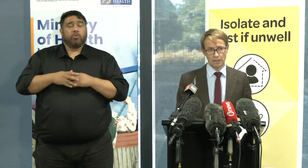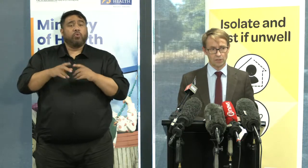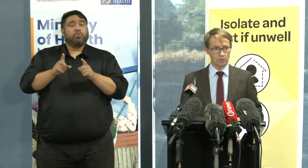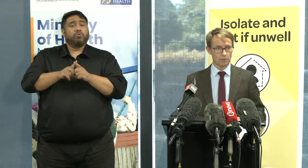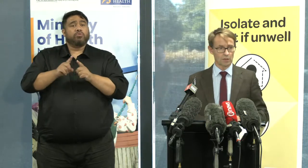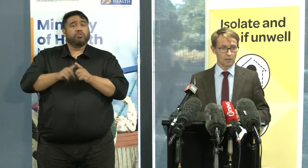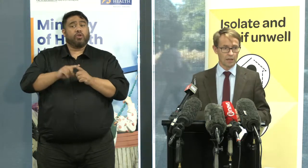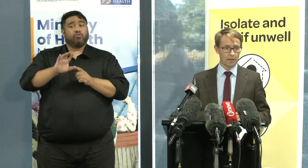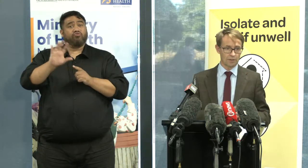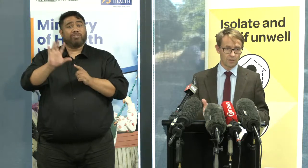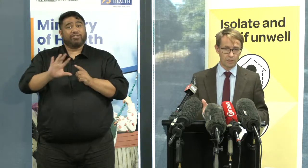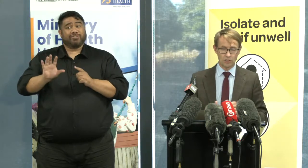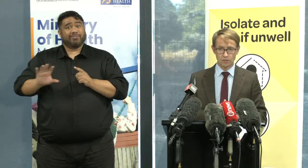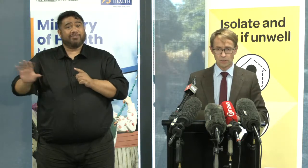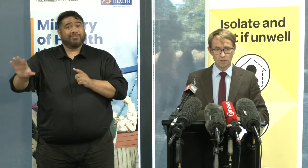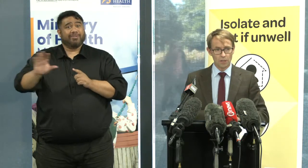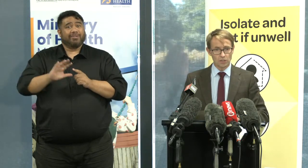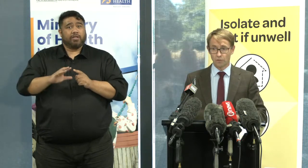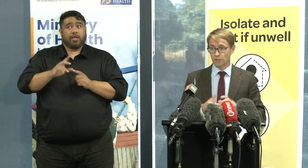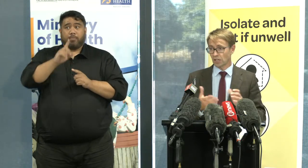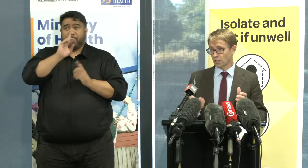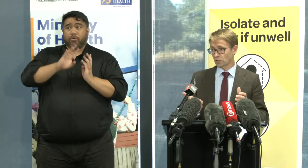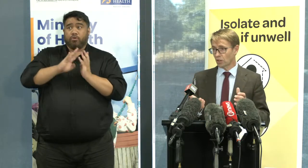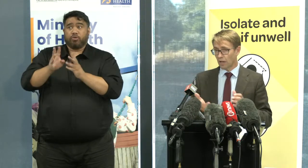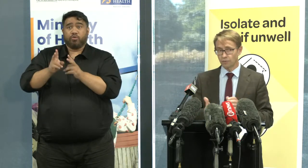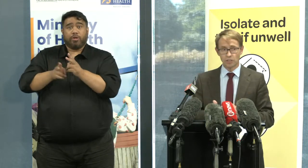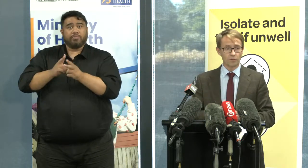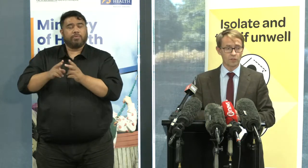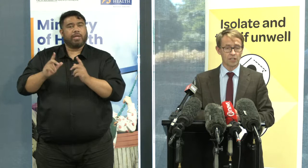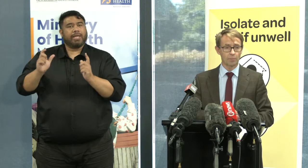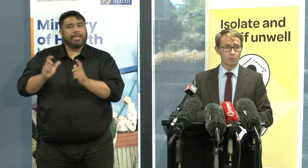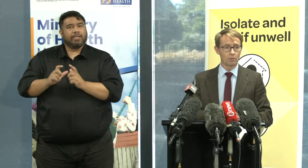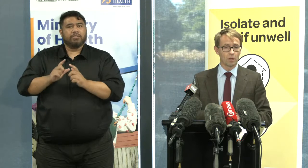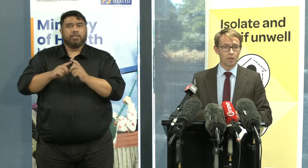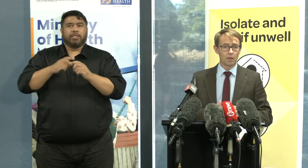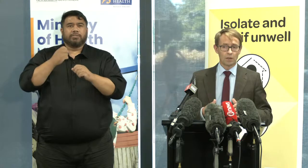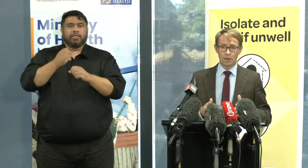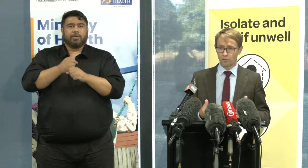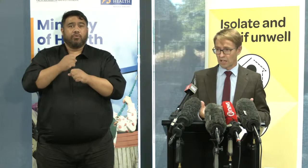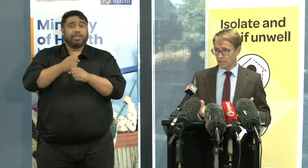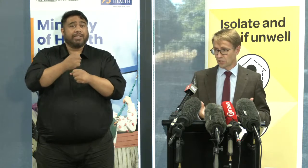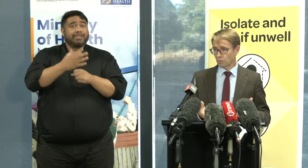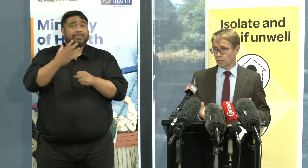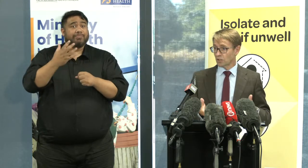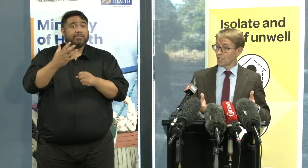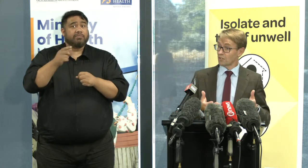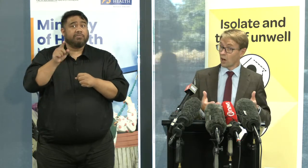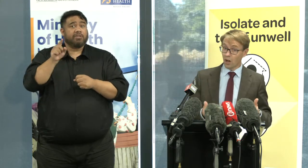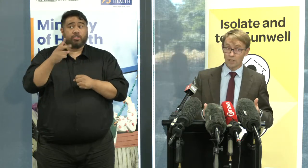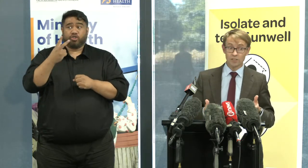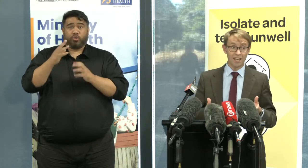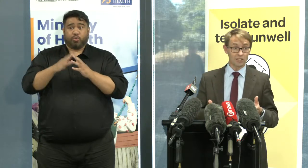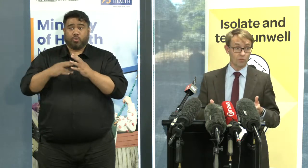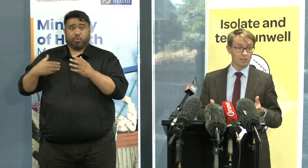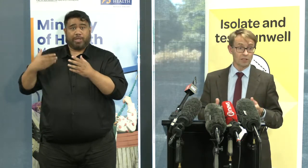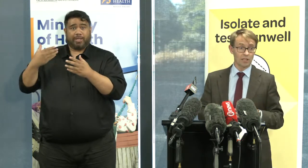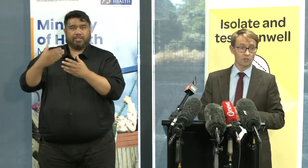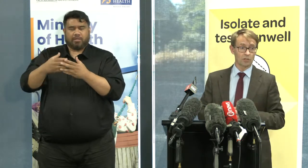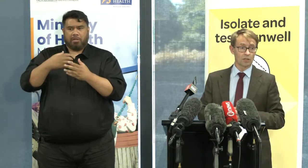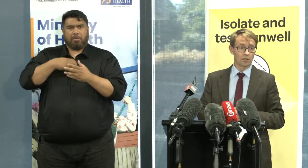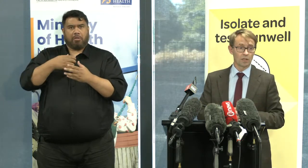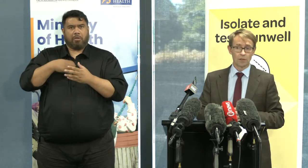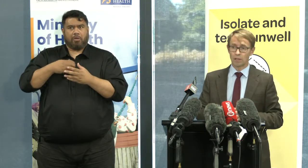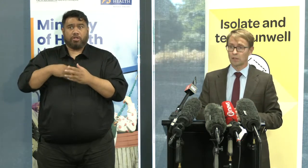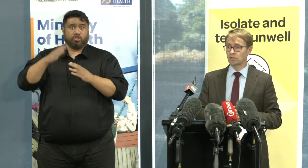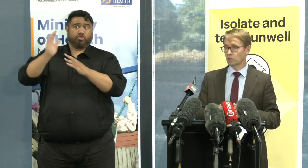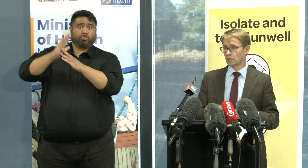rates out in the regions. So if I take Tairāwhiti, for example, over the last 2 weeks it's had the highest case rate in the